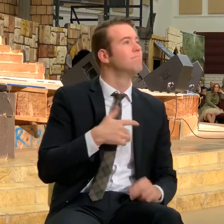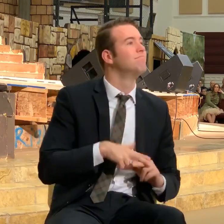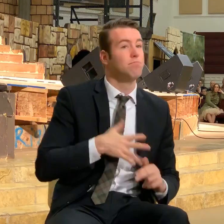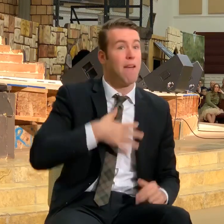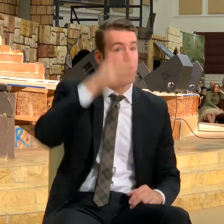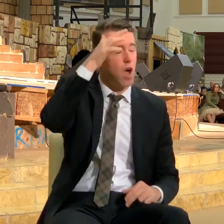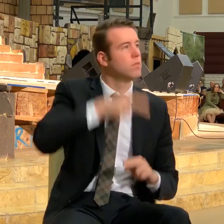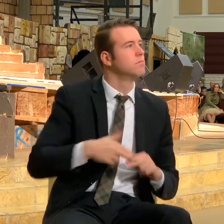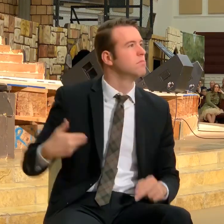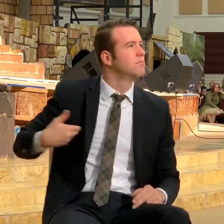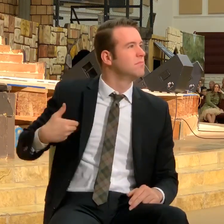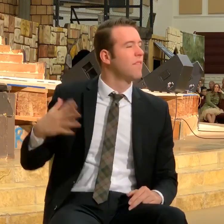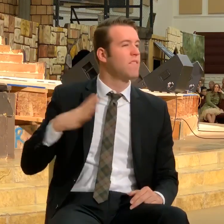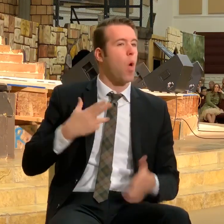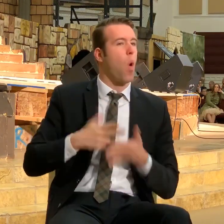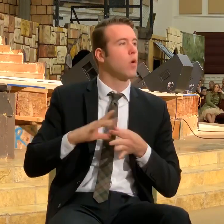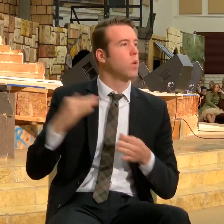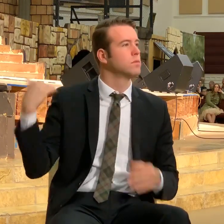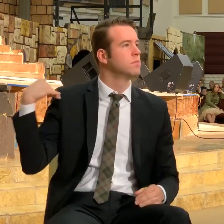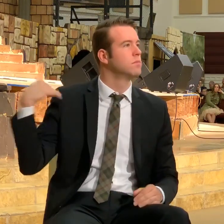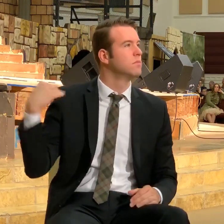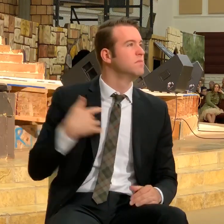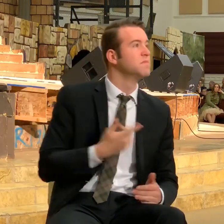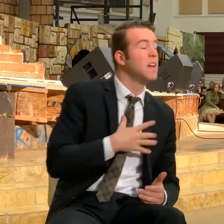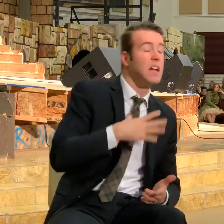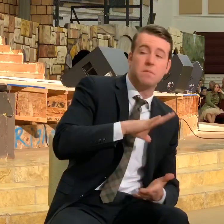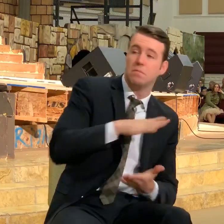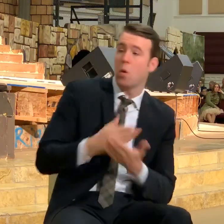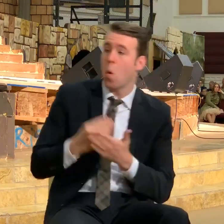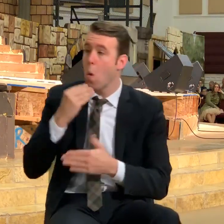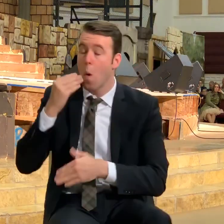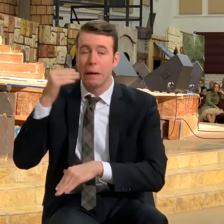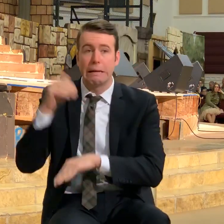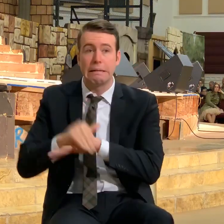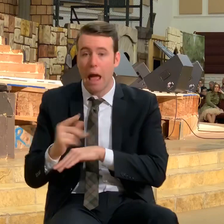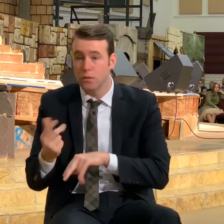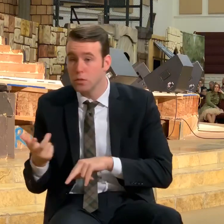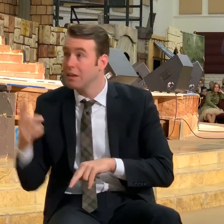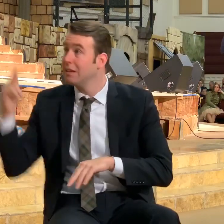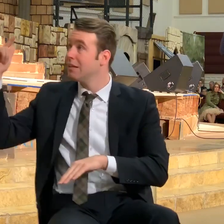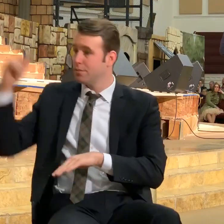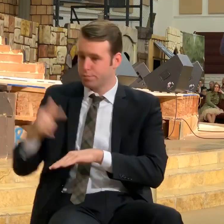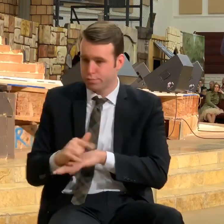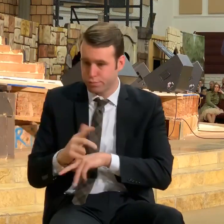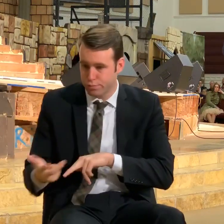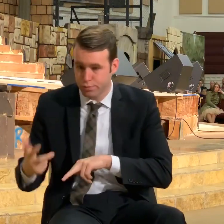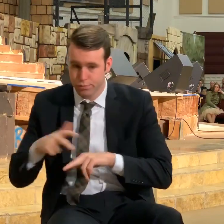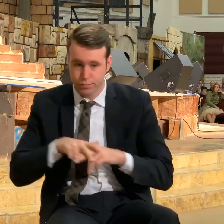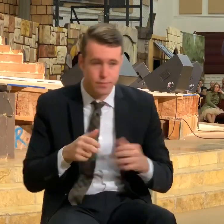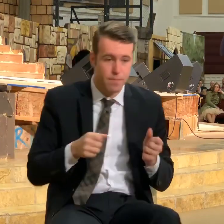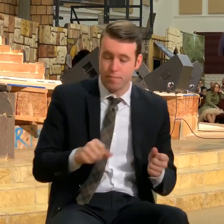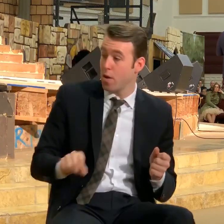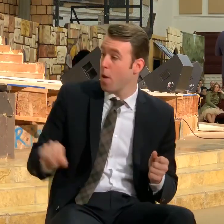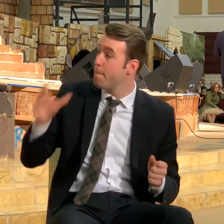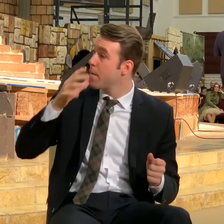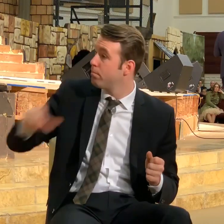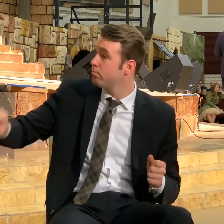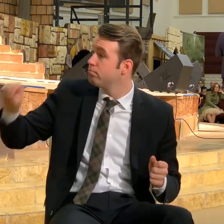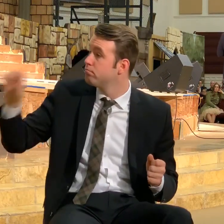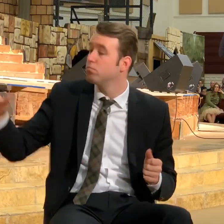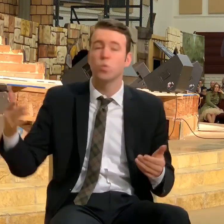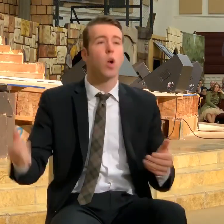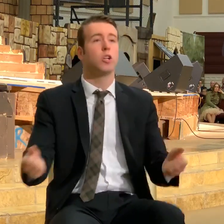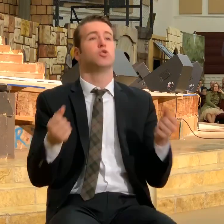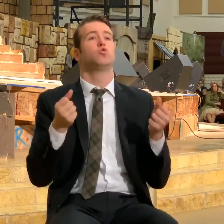Ghost tell him when he arrived back home. He arrived at night. He got in the car from the airport, dropped my mother off, and drove straight